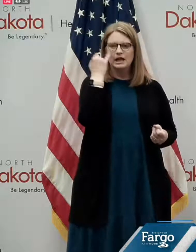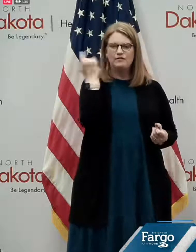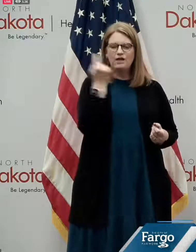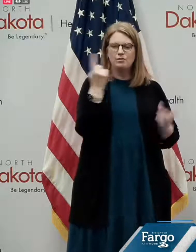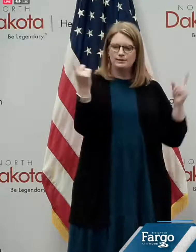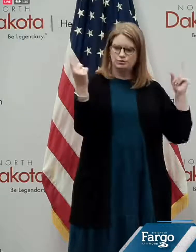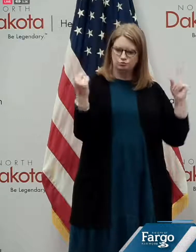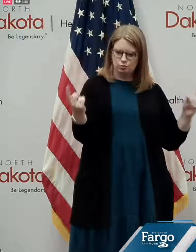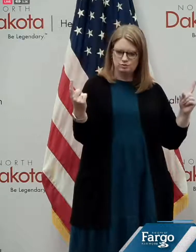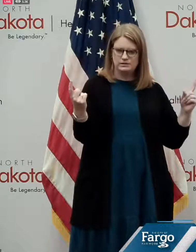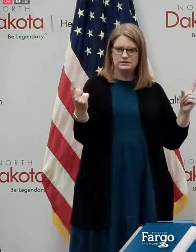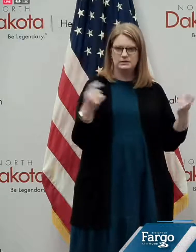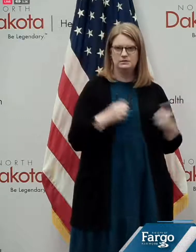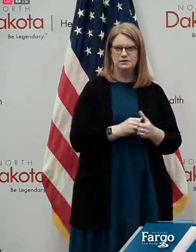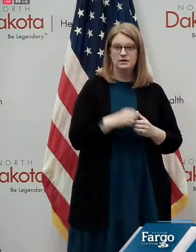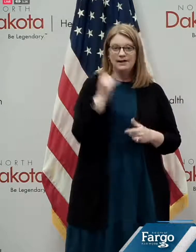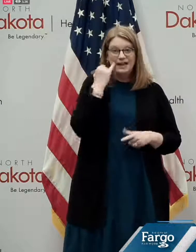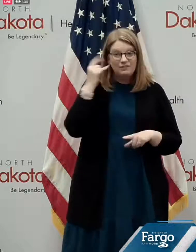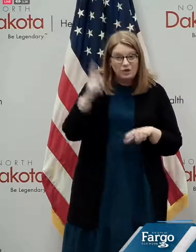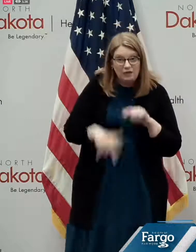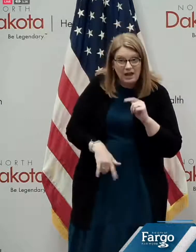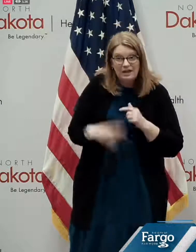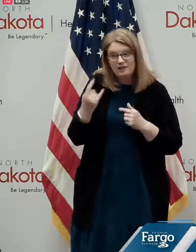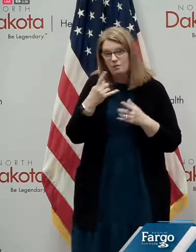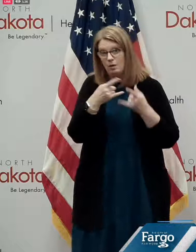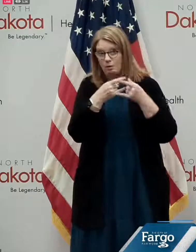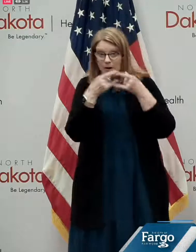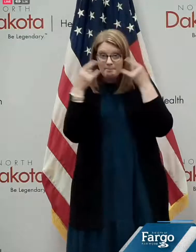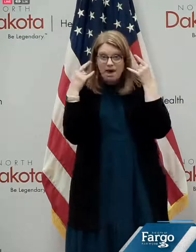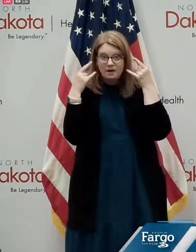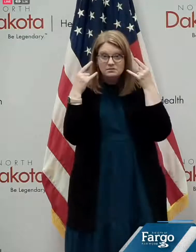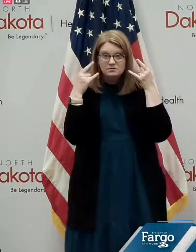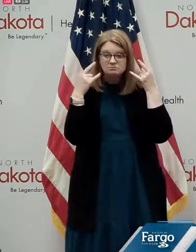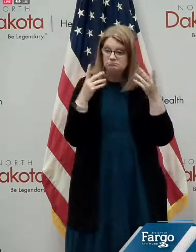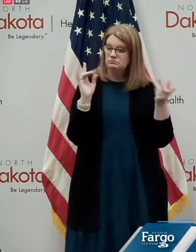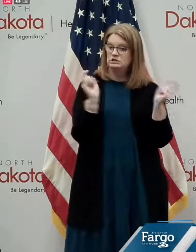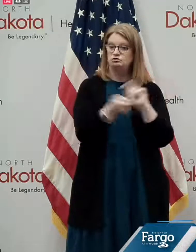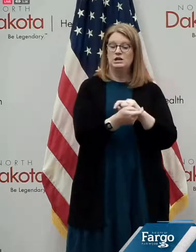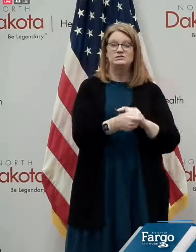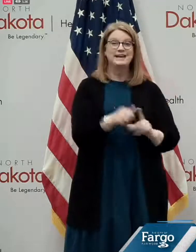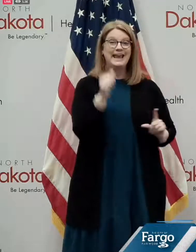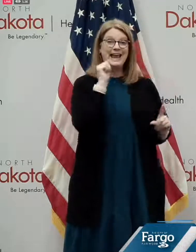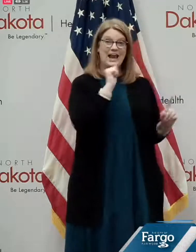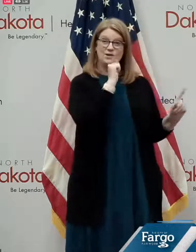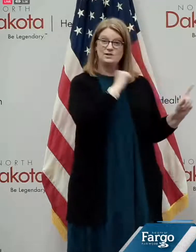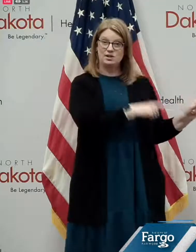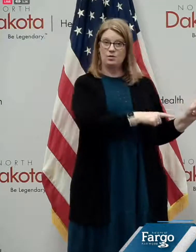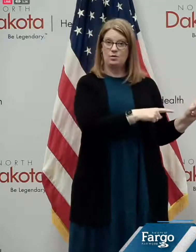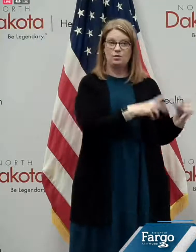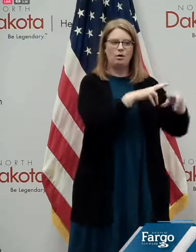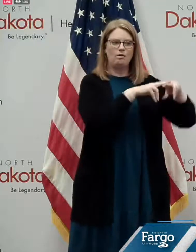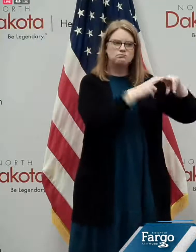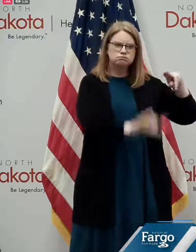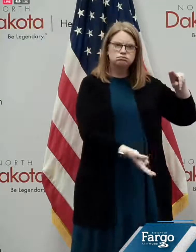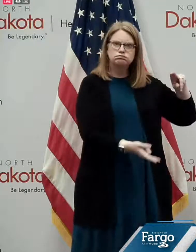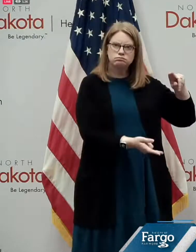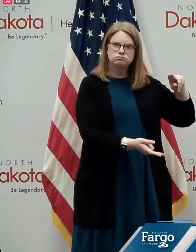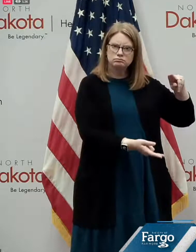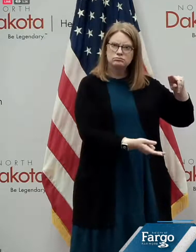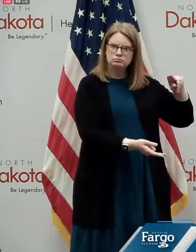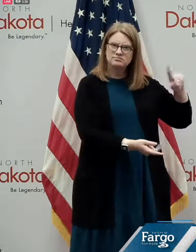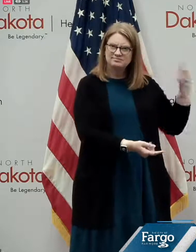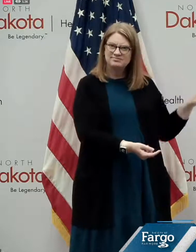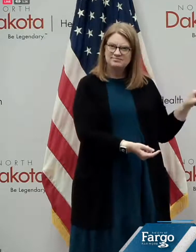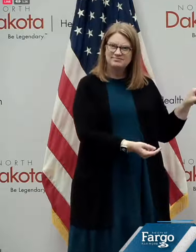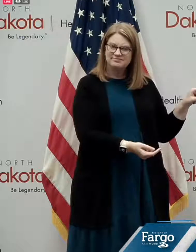if you can't social distance, everybody wore a mask in Burley Morton, we'd see a change in the numbers. Arizona has seen a dramatic drop, from doing it.